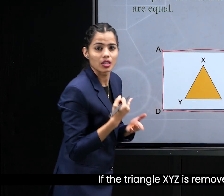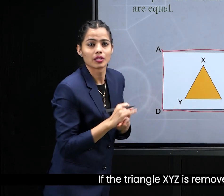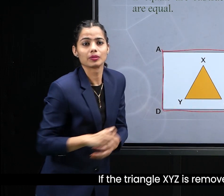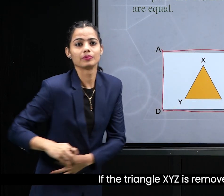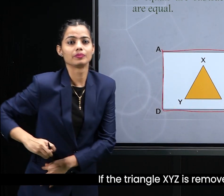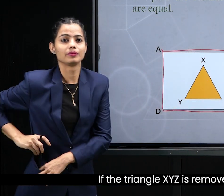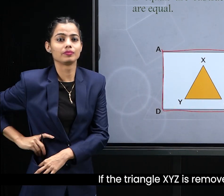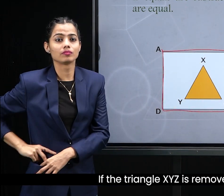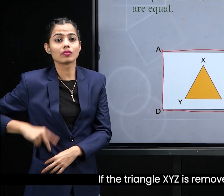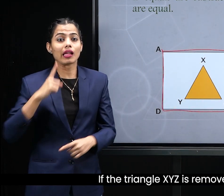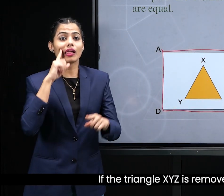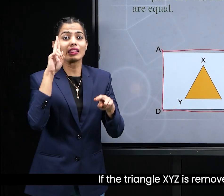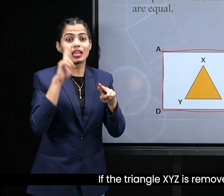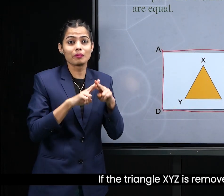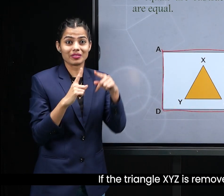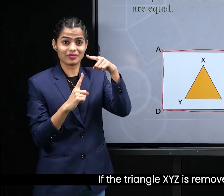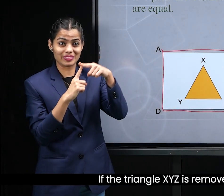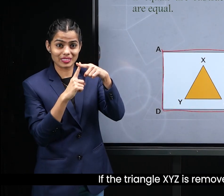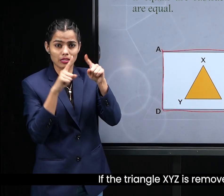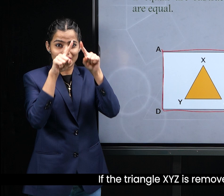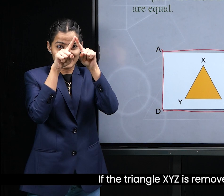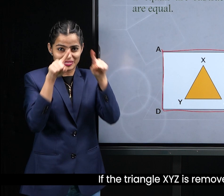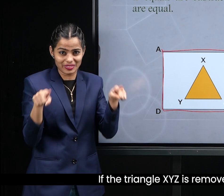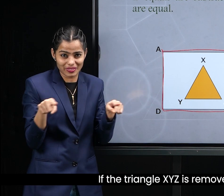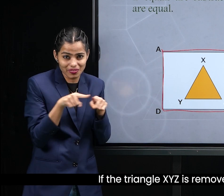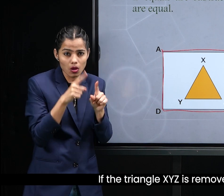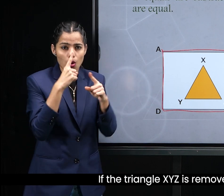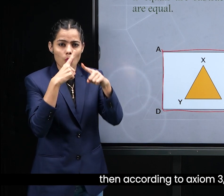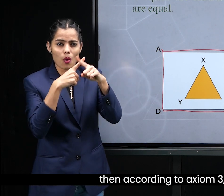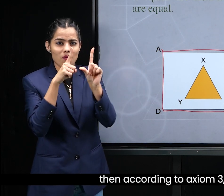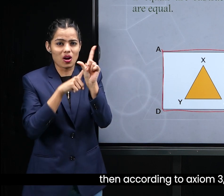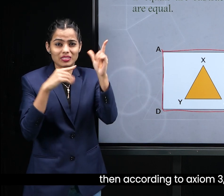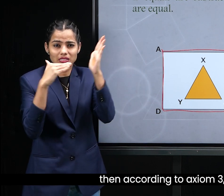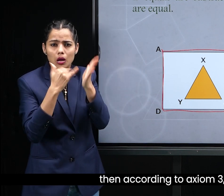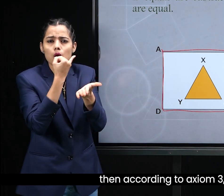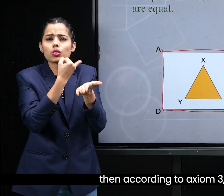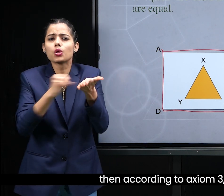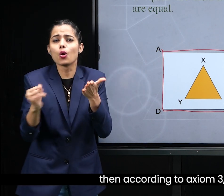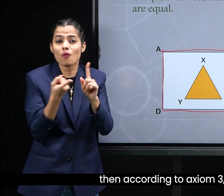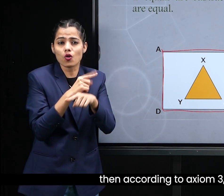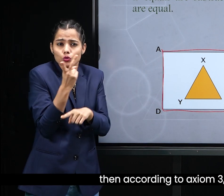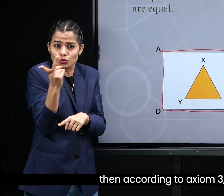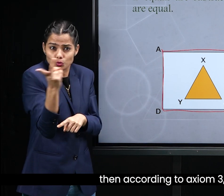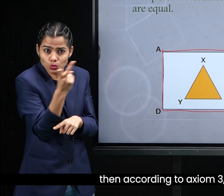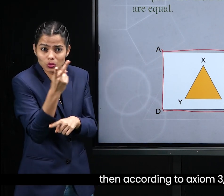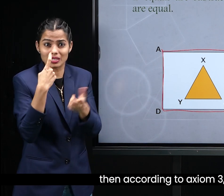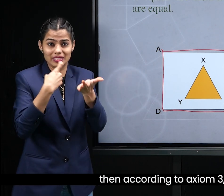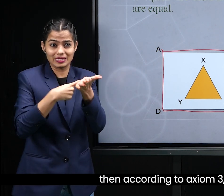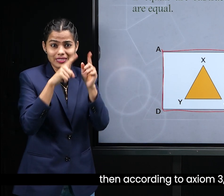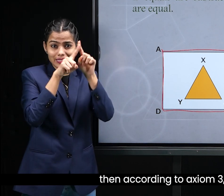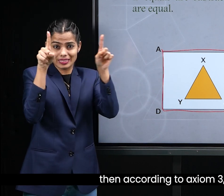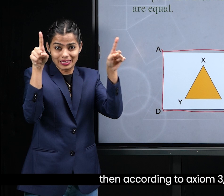If the triangle XYZ is removed from both the rectangles, then according to axiom 3,